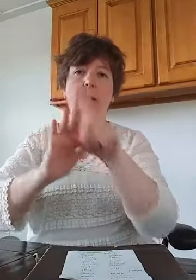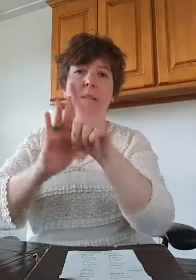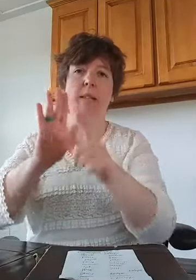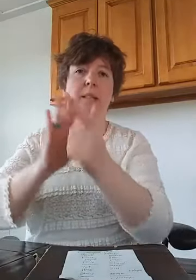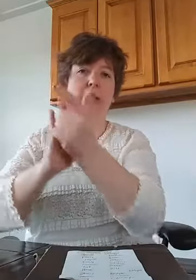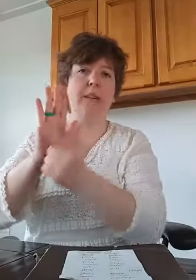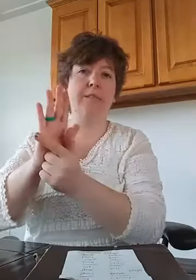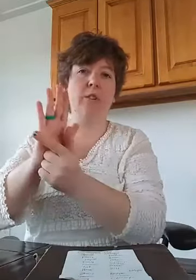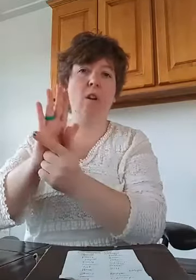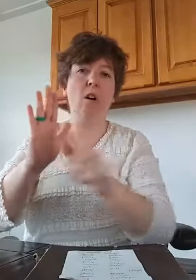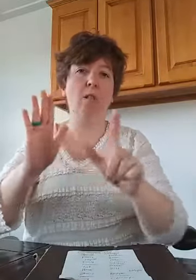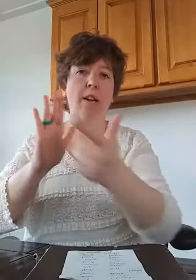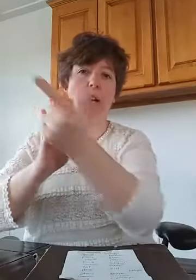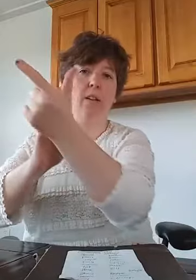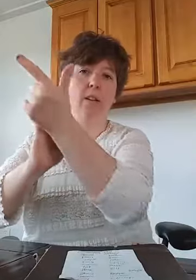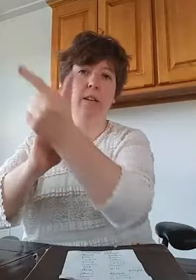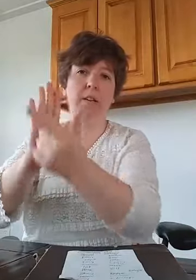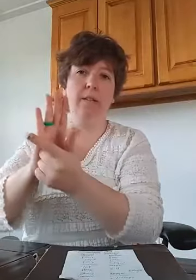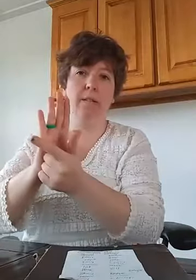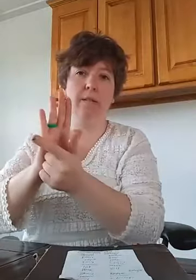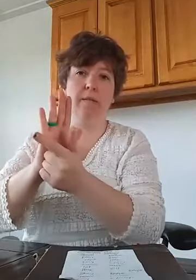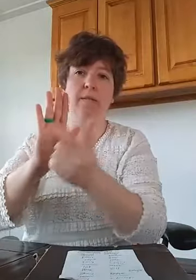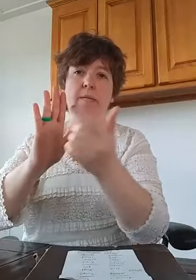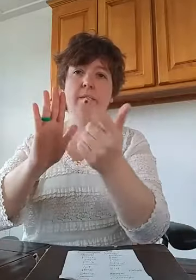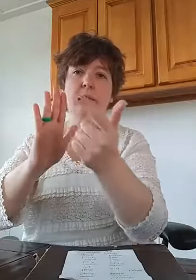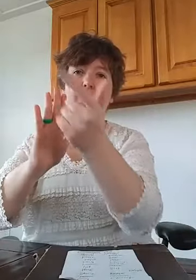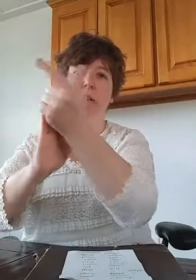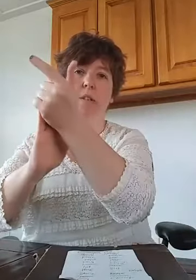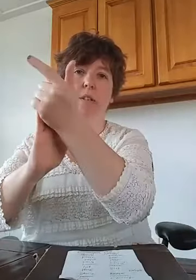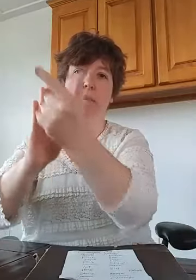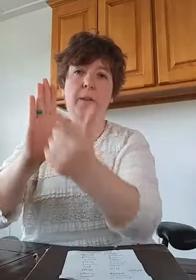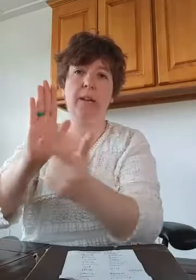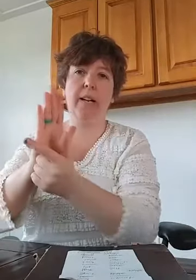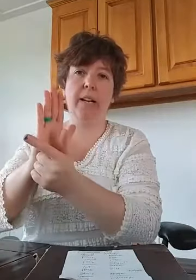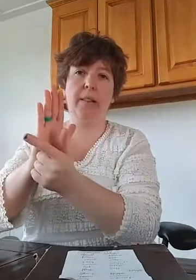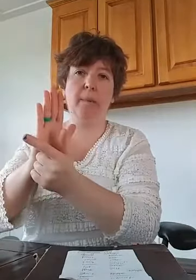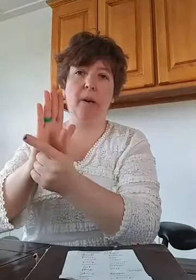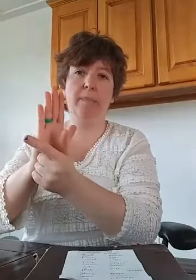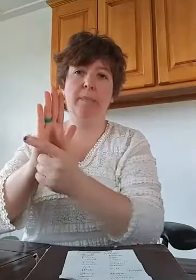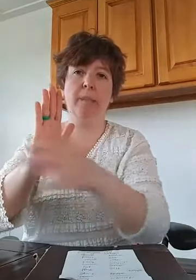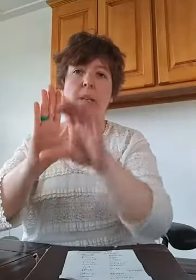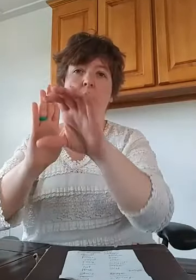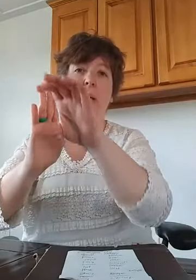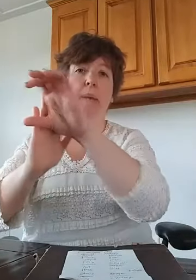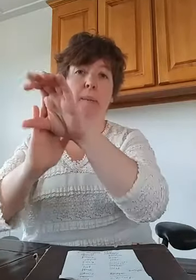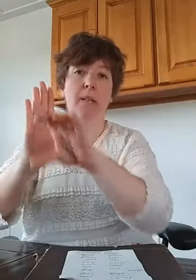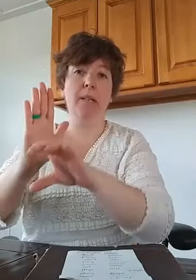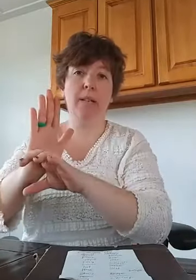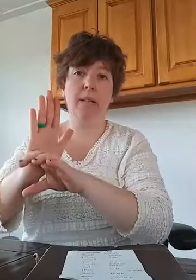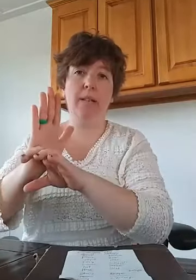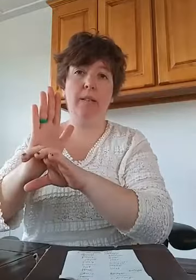This is the sign for law. L on the top of your hand and the bottom. Commandment is with